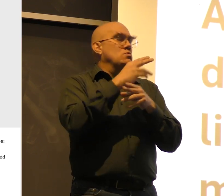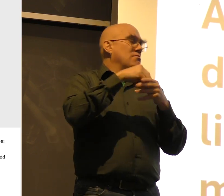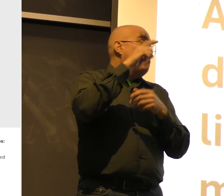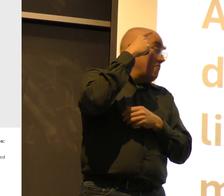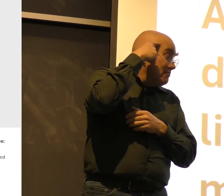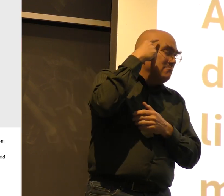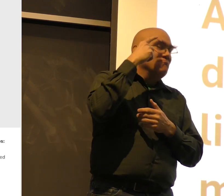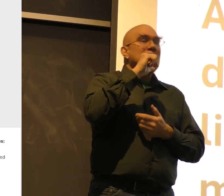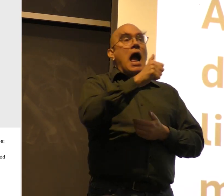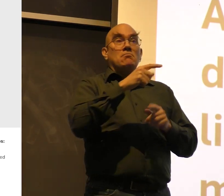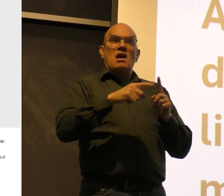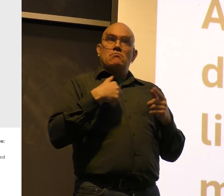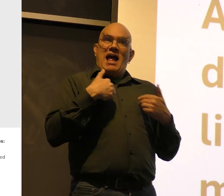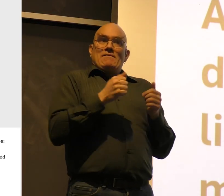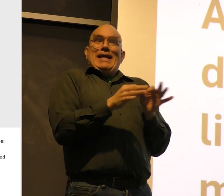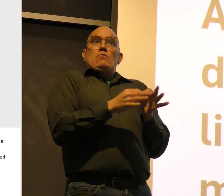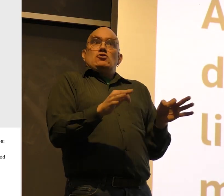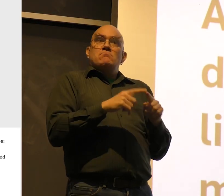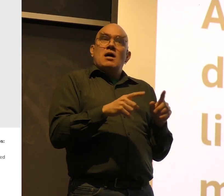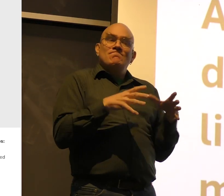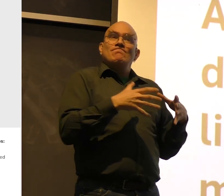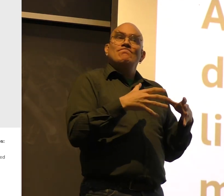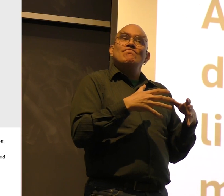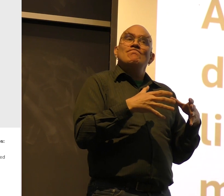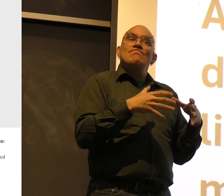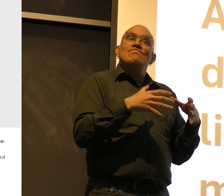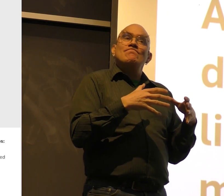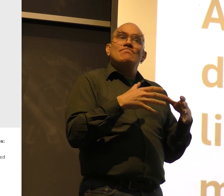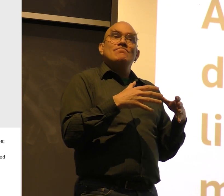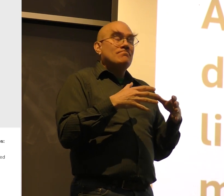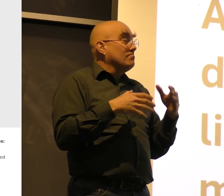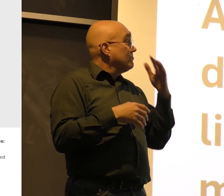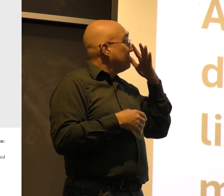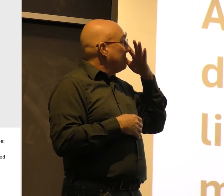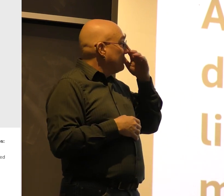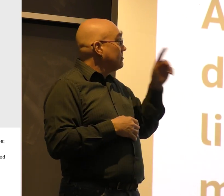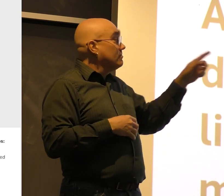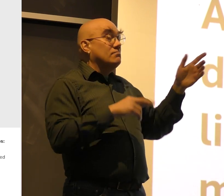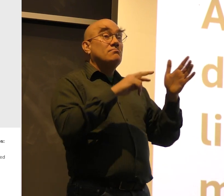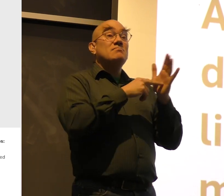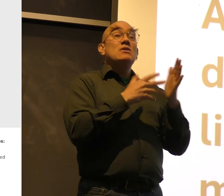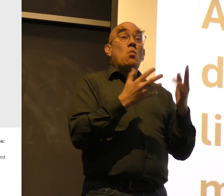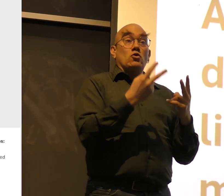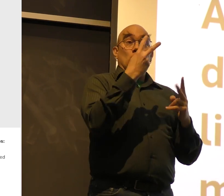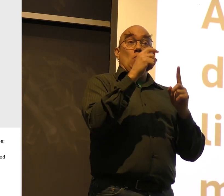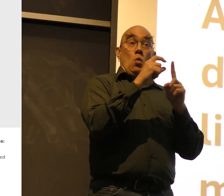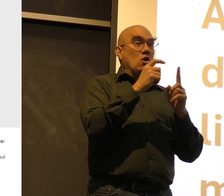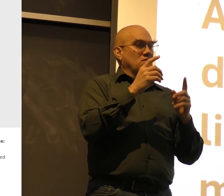or in business or in government. It wasn't the language being used. We do have language, but we are a linguistic minority, the new term. So